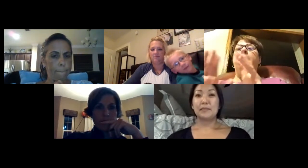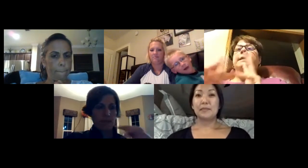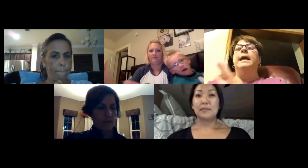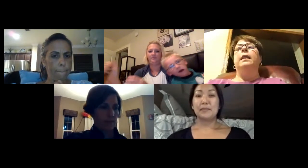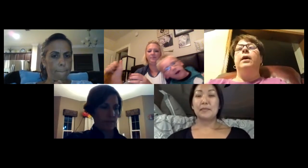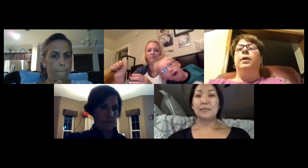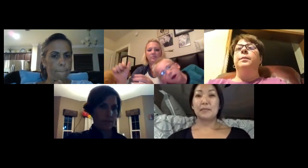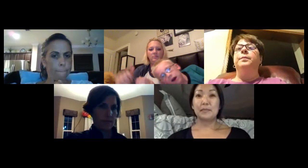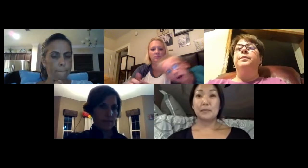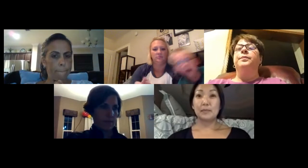to hello.